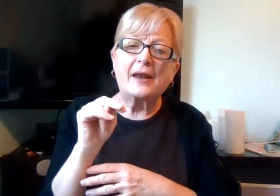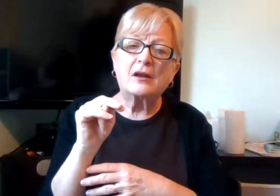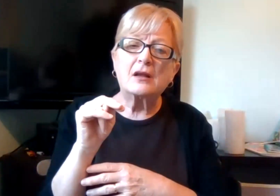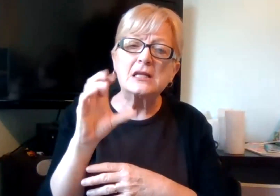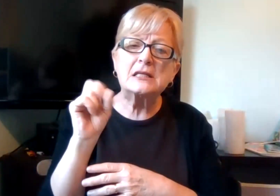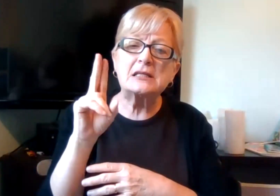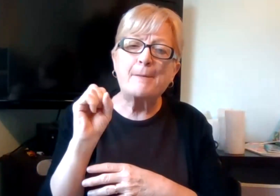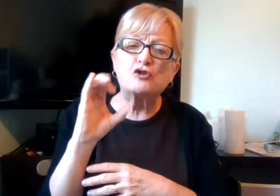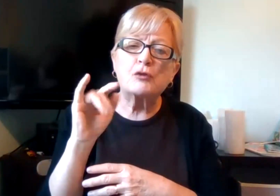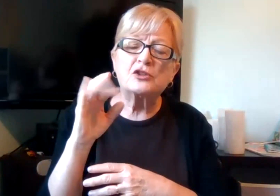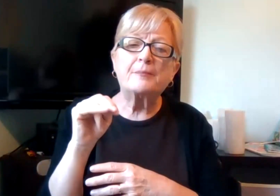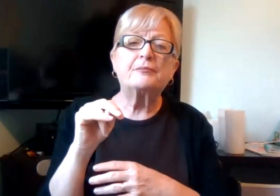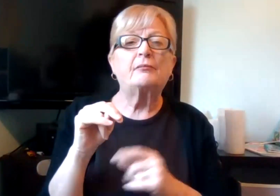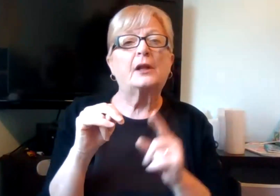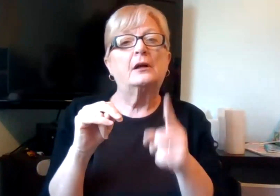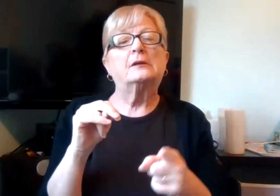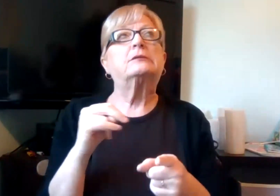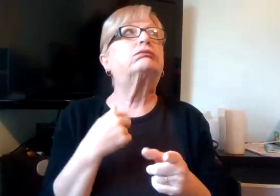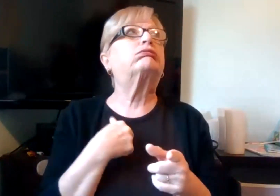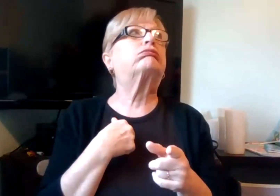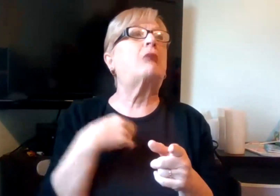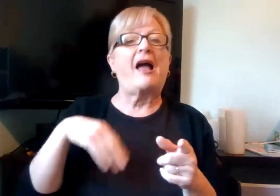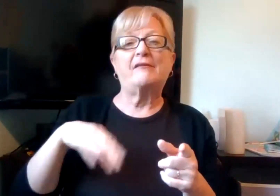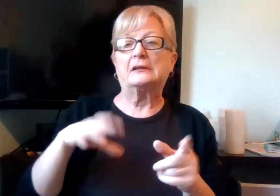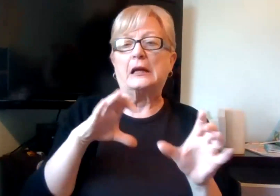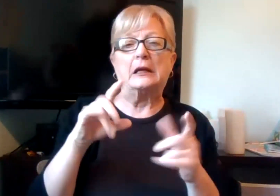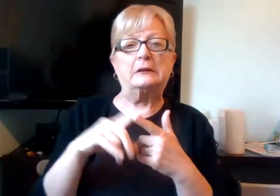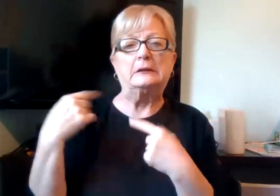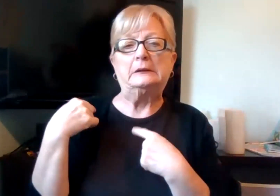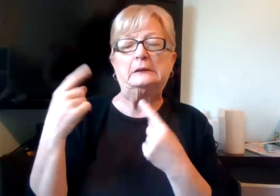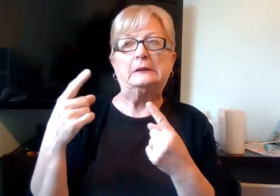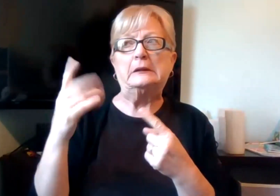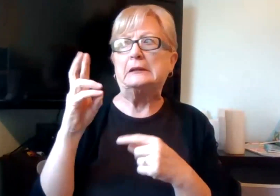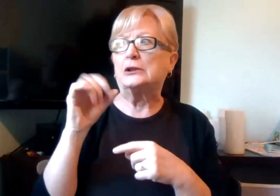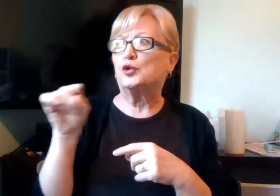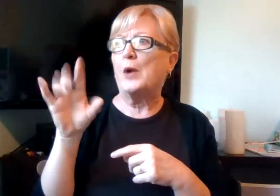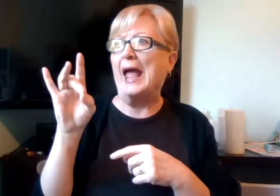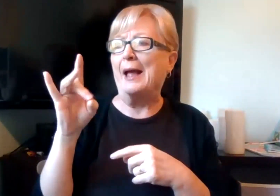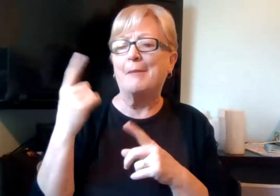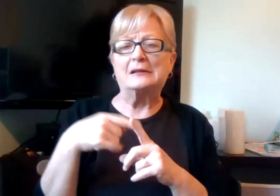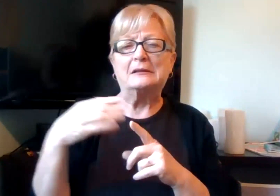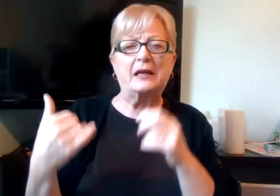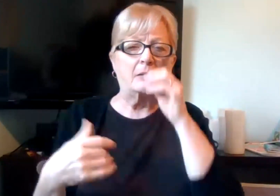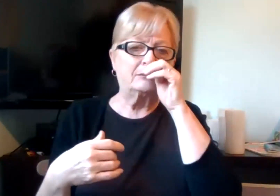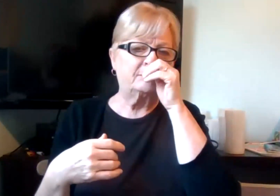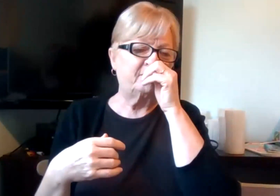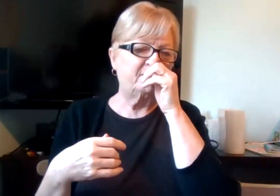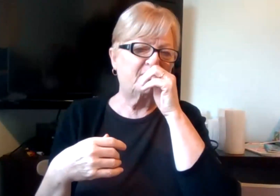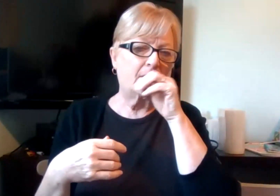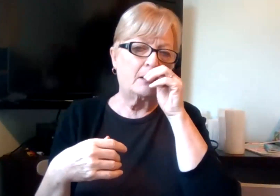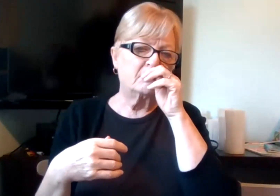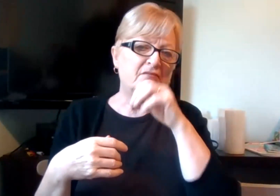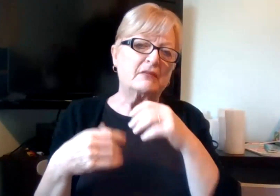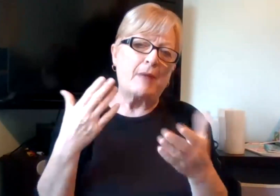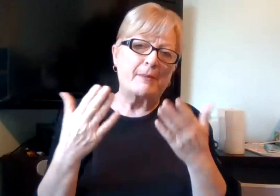done the meal plan in probably about 6-8 months ish. It's probably gone